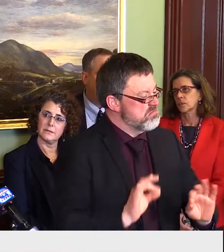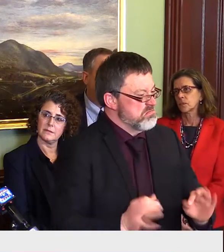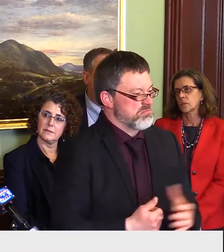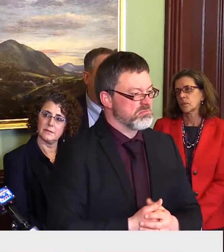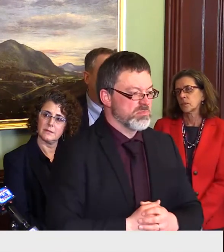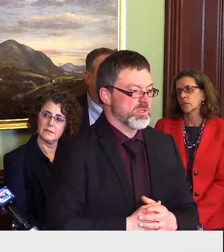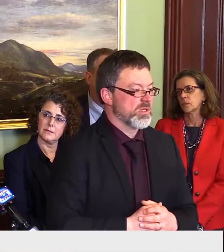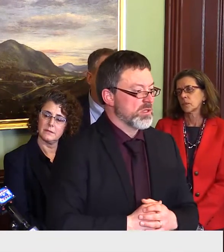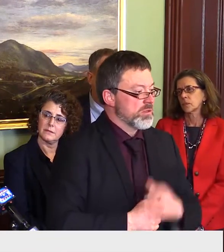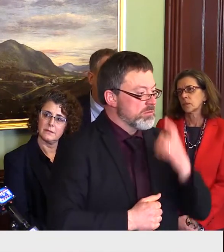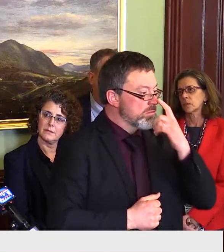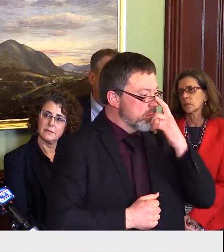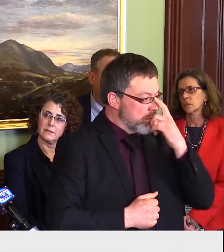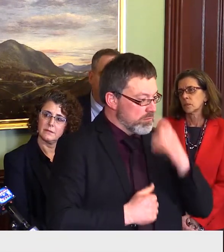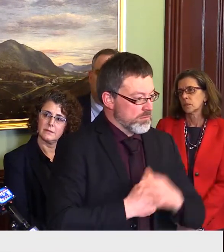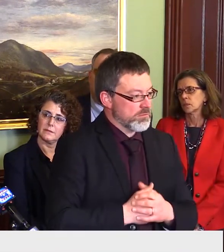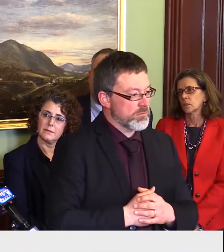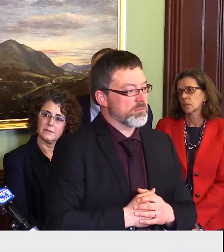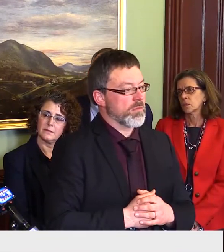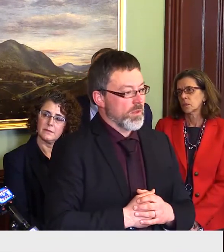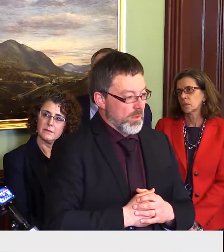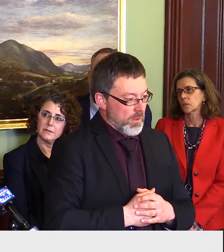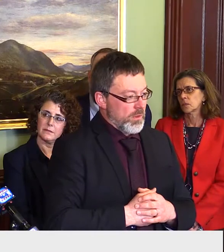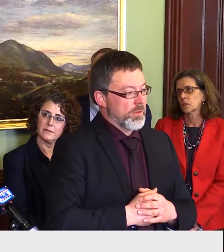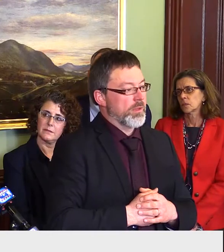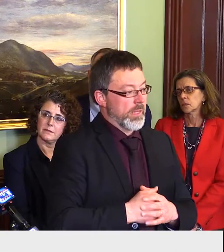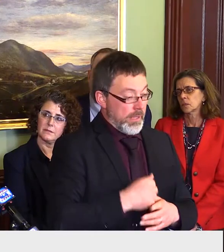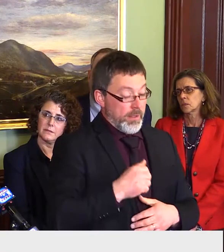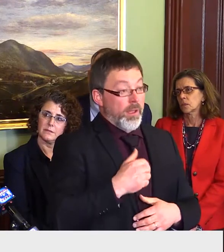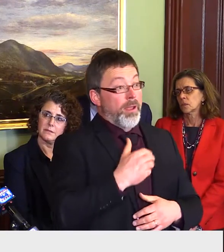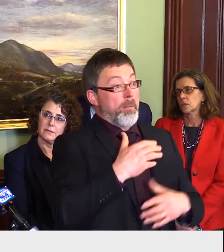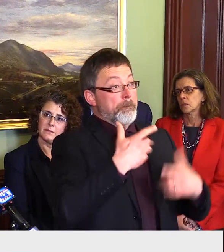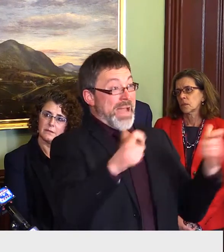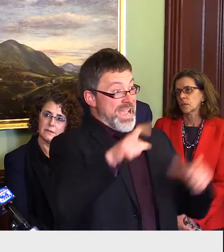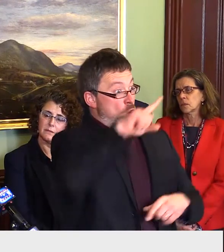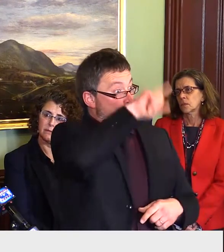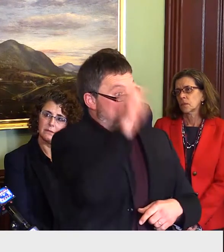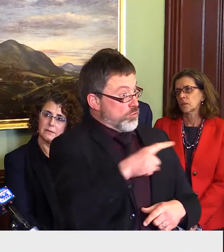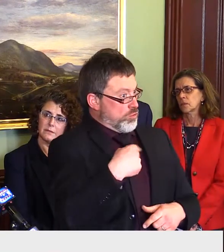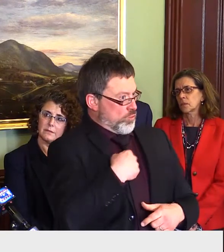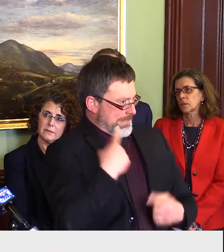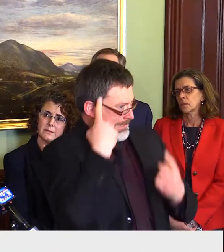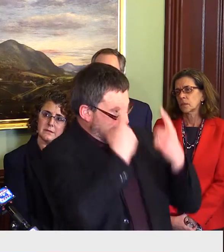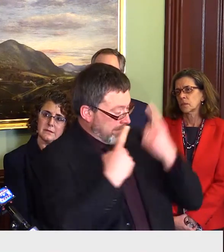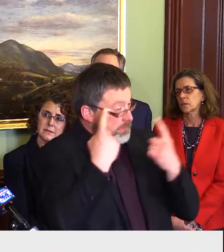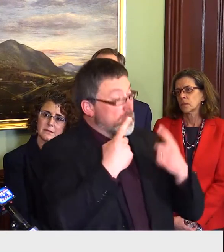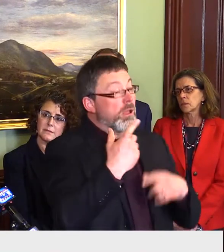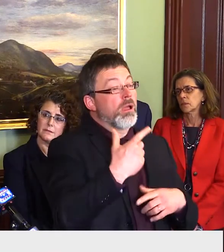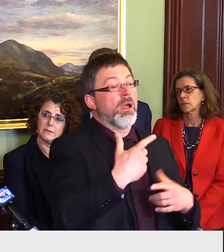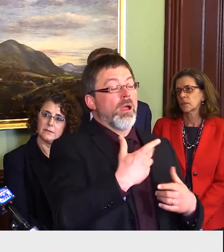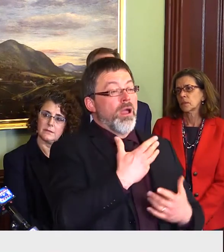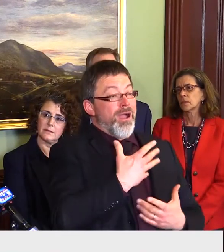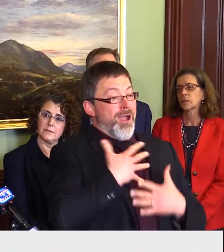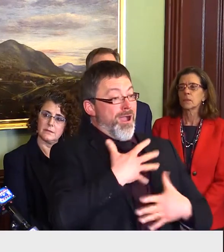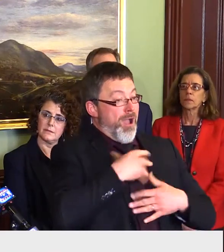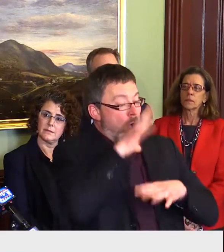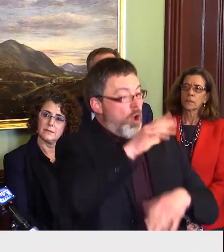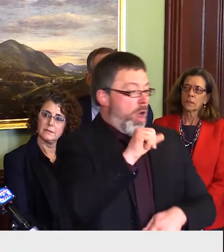what data we have, anticipating what the future may hold, and the timing of our